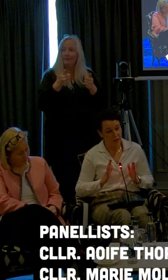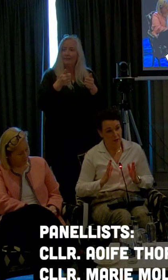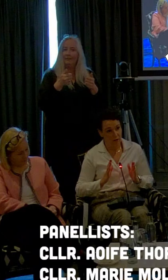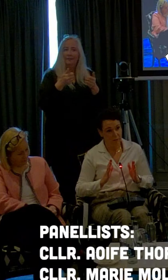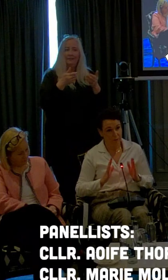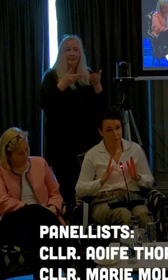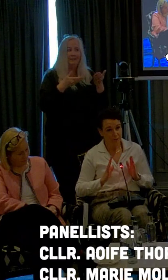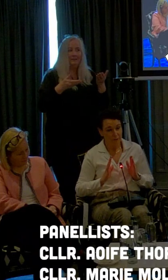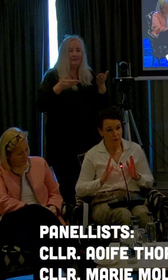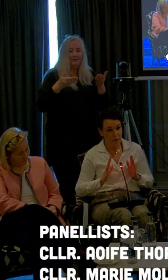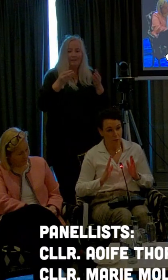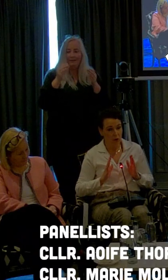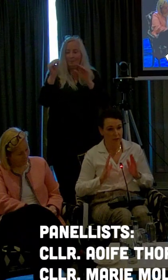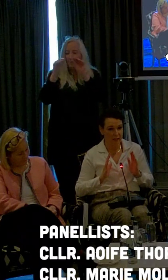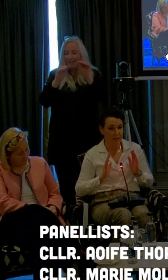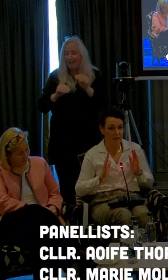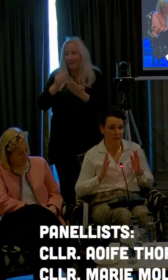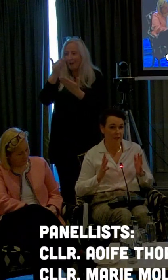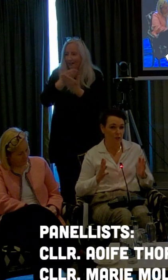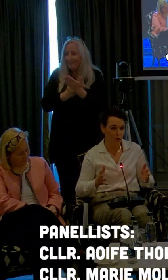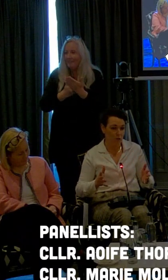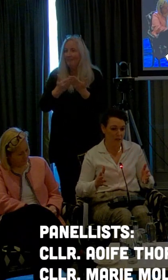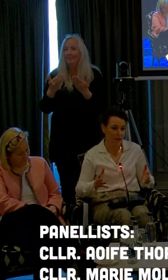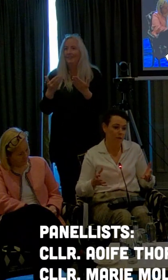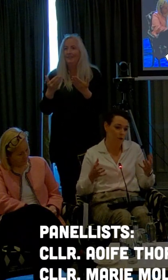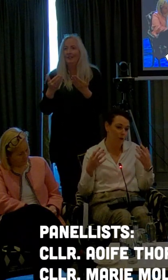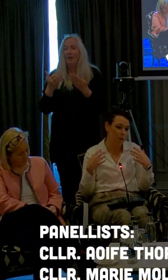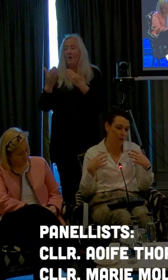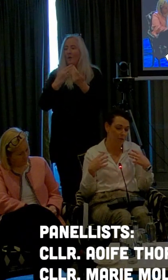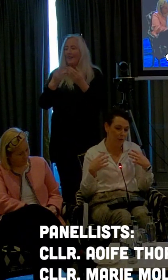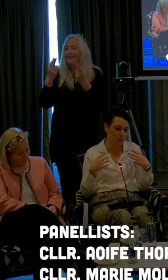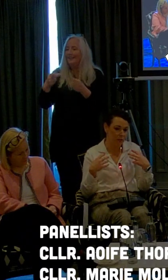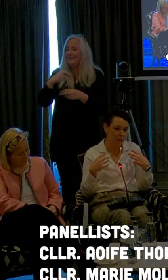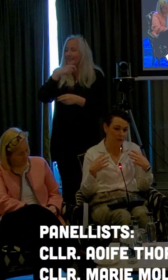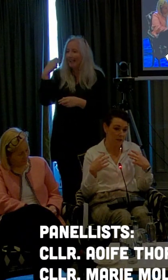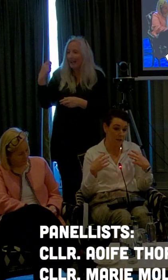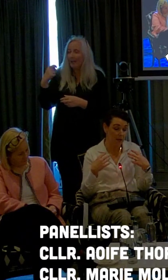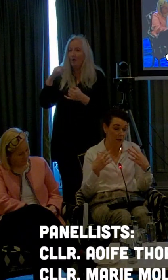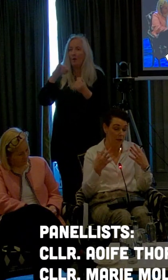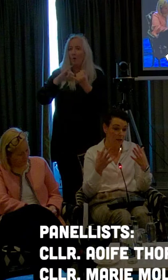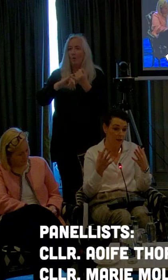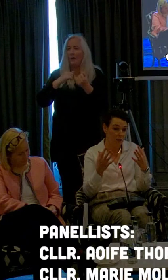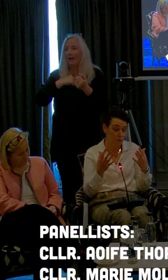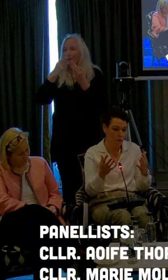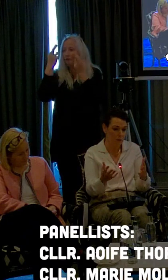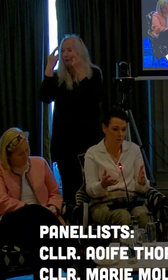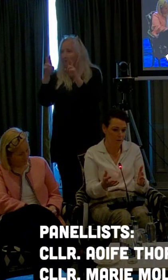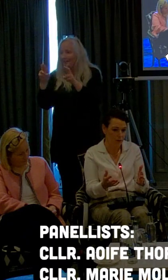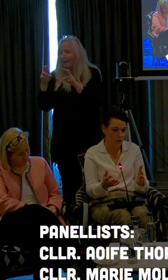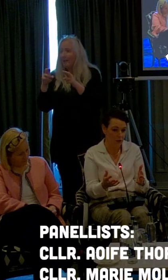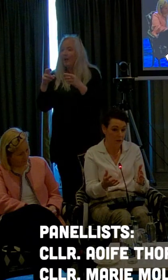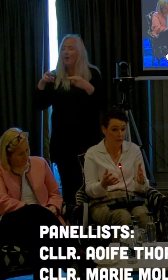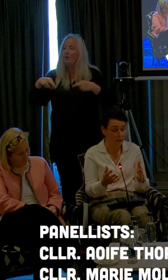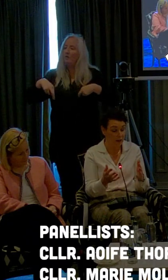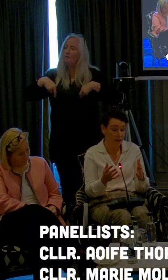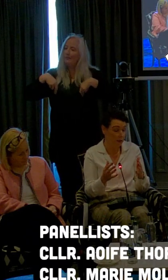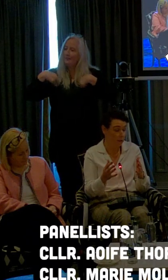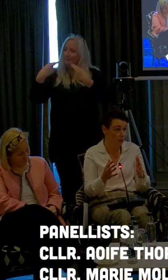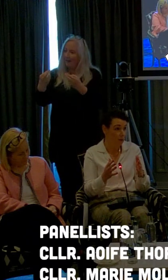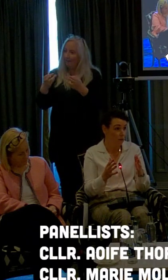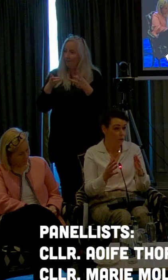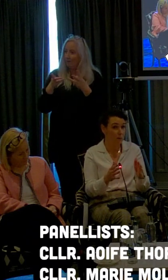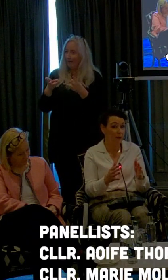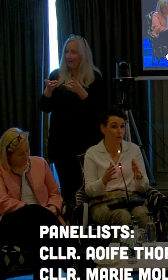put together what it is I think should be said for the people I represent in a respectful fashion. And I